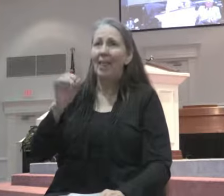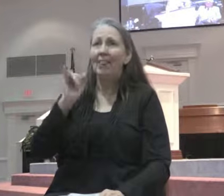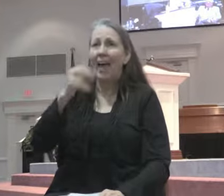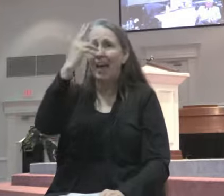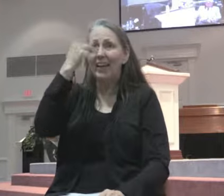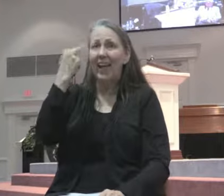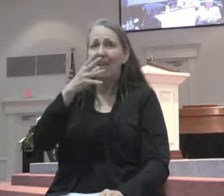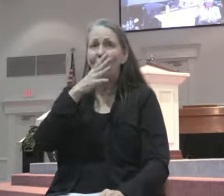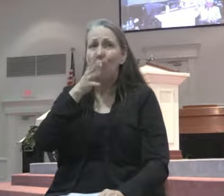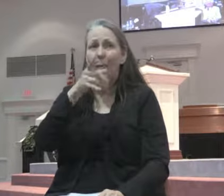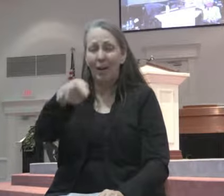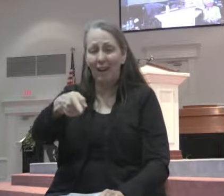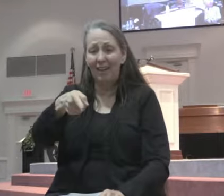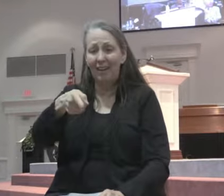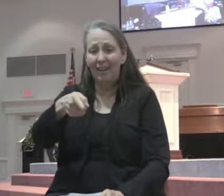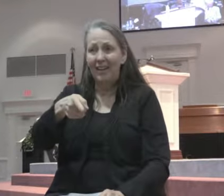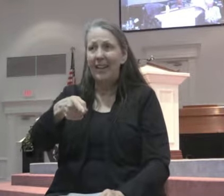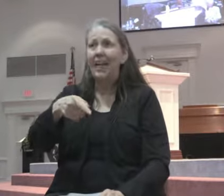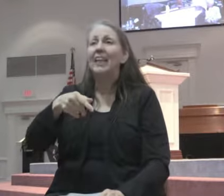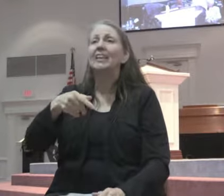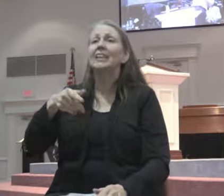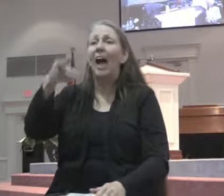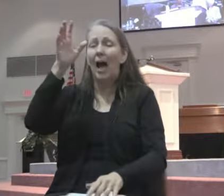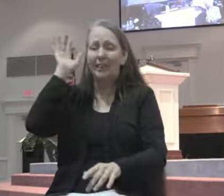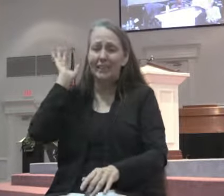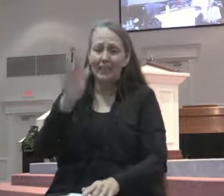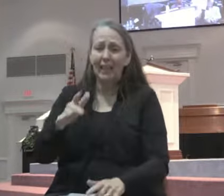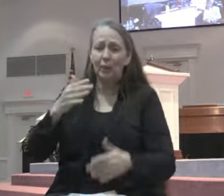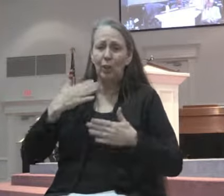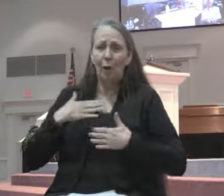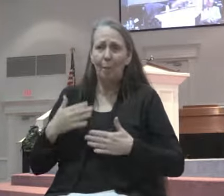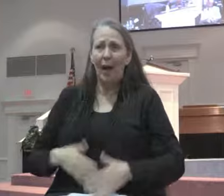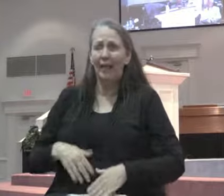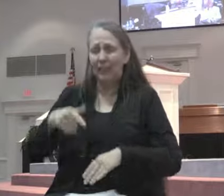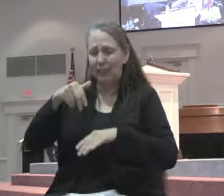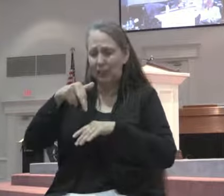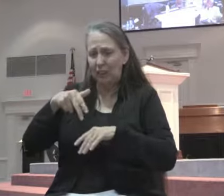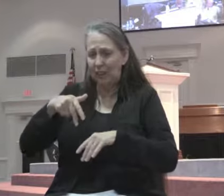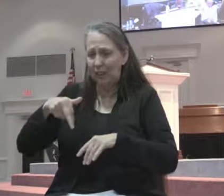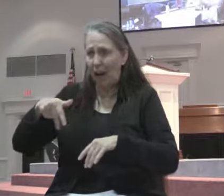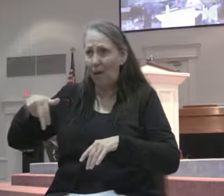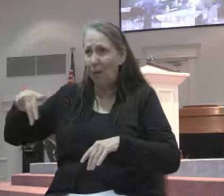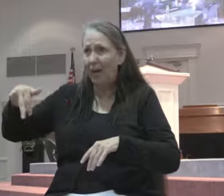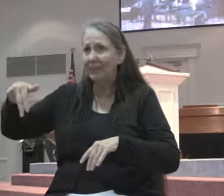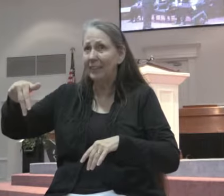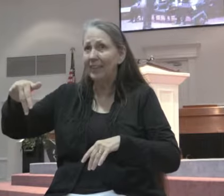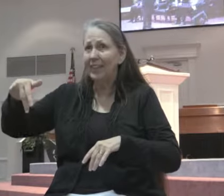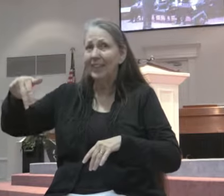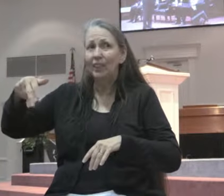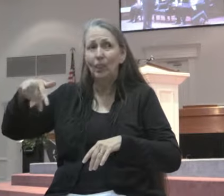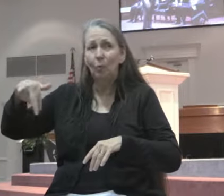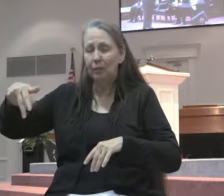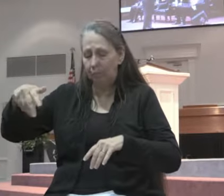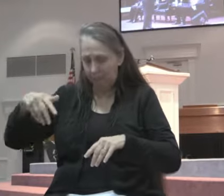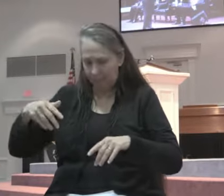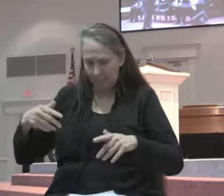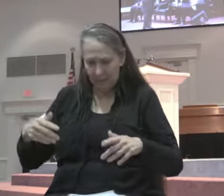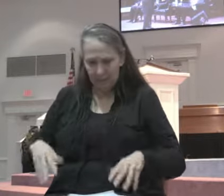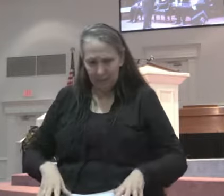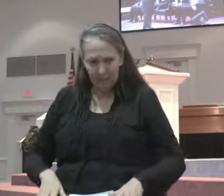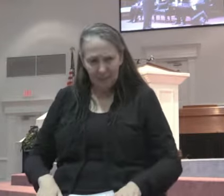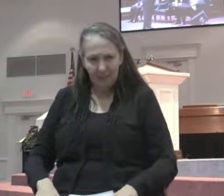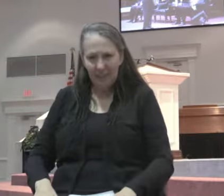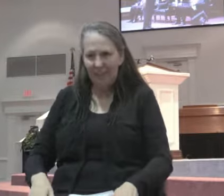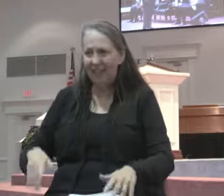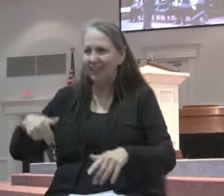Catholic grandmother walked out from between those pews, and when she left that meeting, she was rolling that